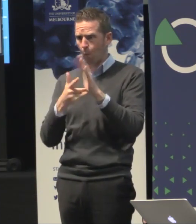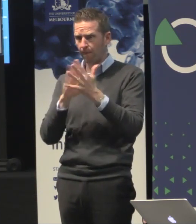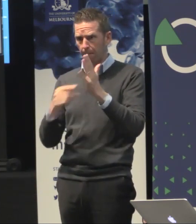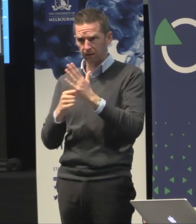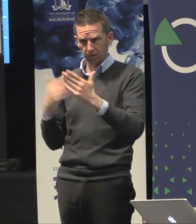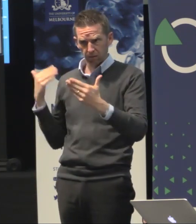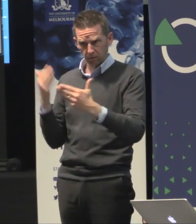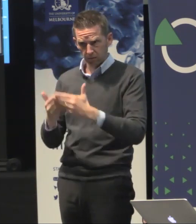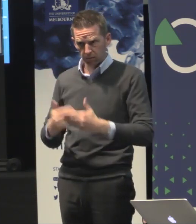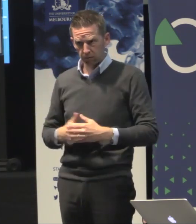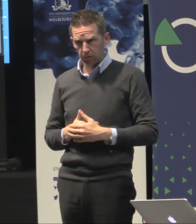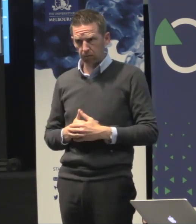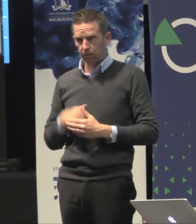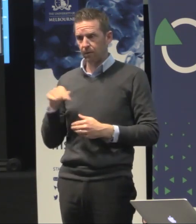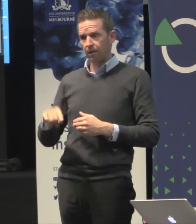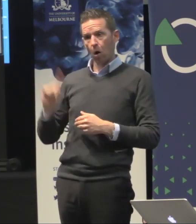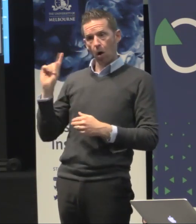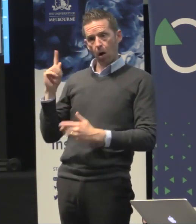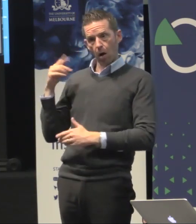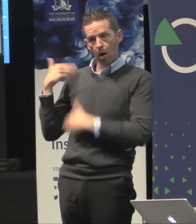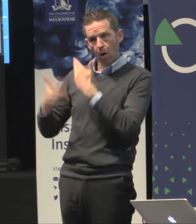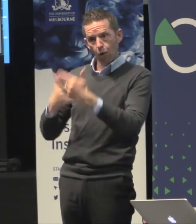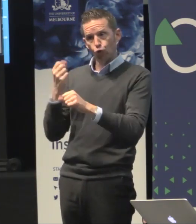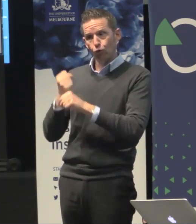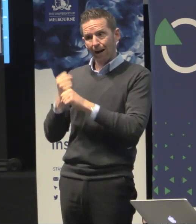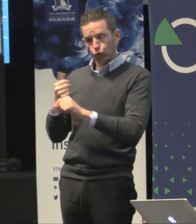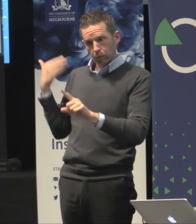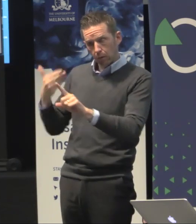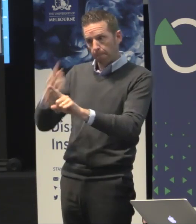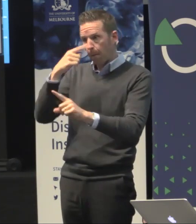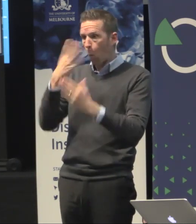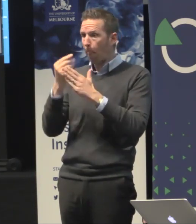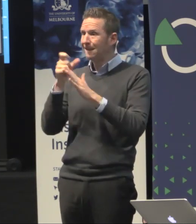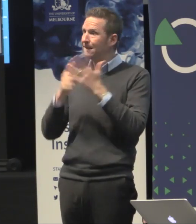future generations of people with disabilities.